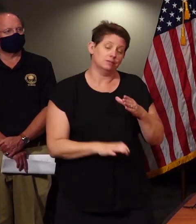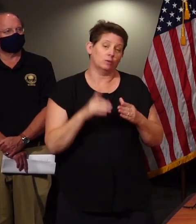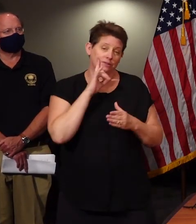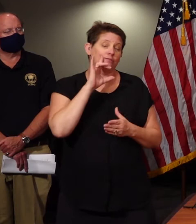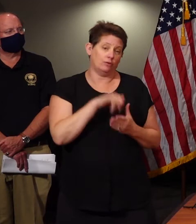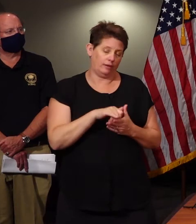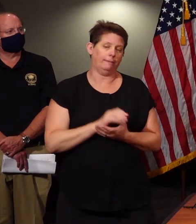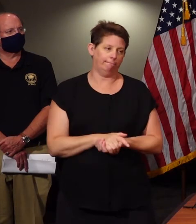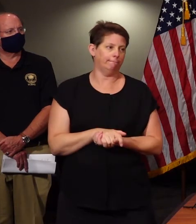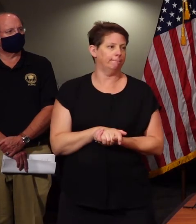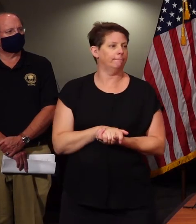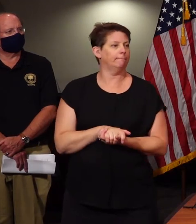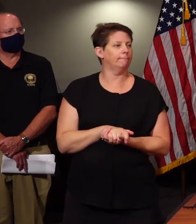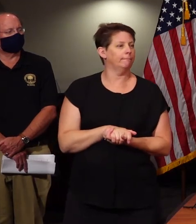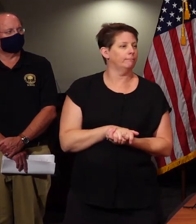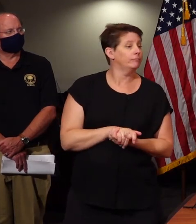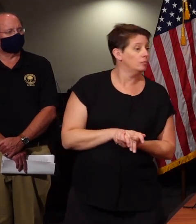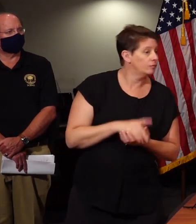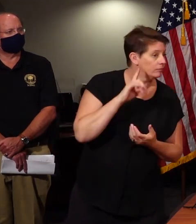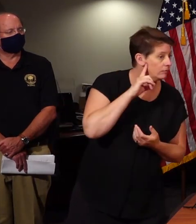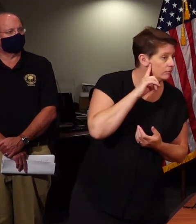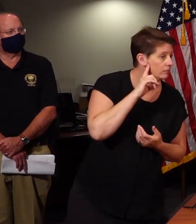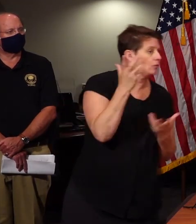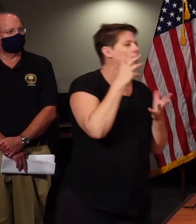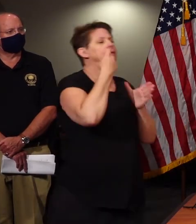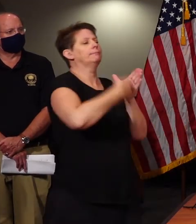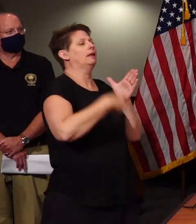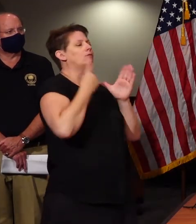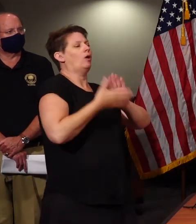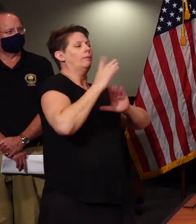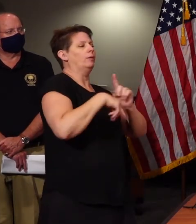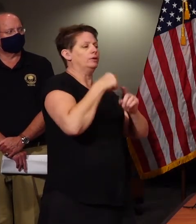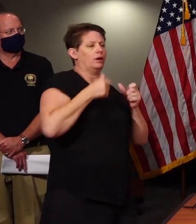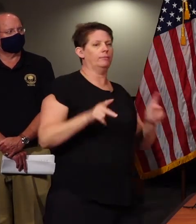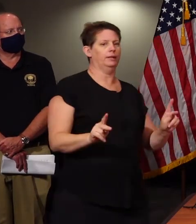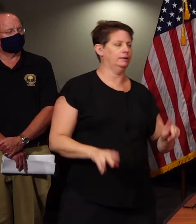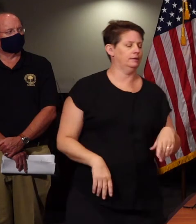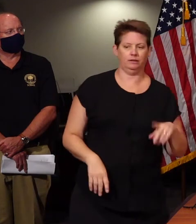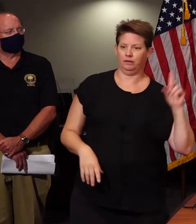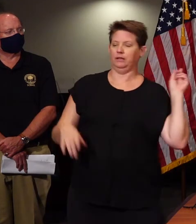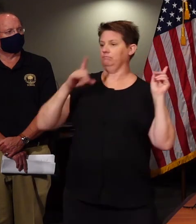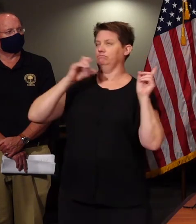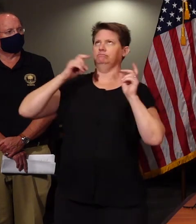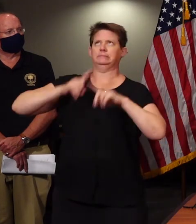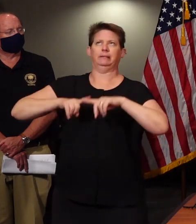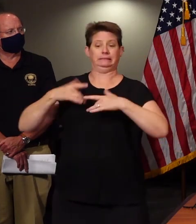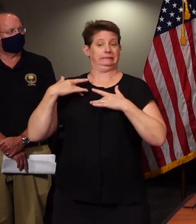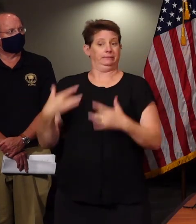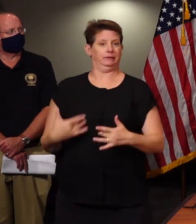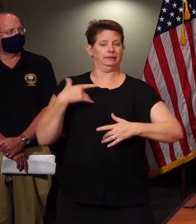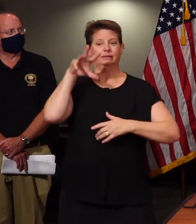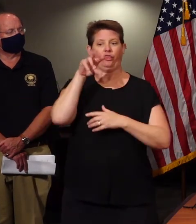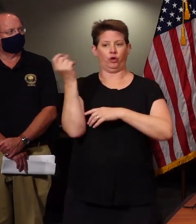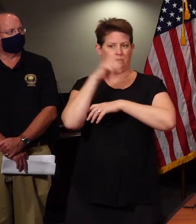consequences of some kind. What's the penalty? Big pardon? What's the penalty for operating when you're not allowed to? It depends. Typically, it's